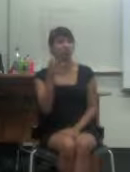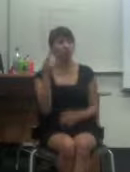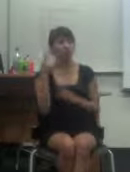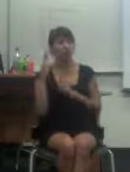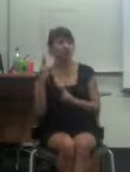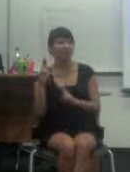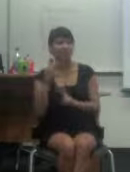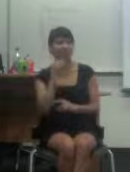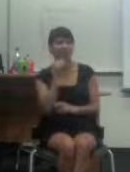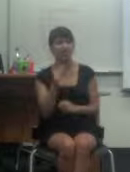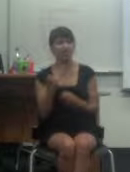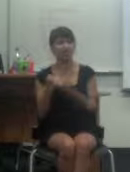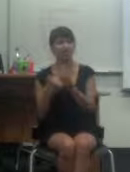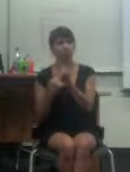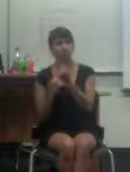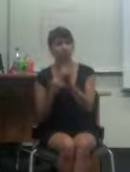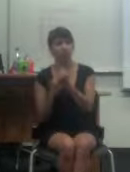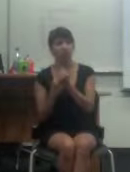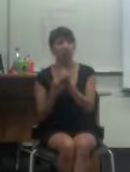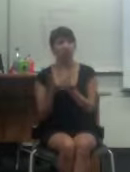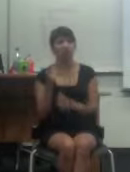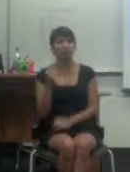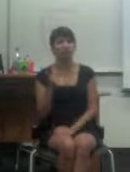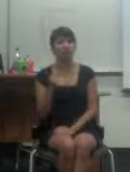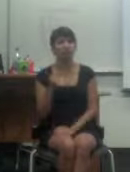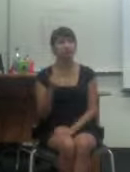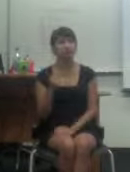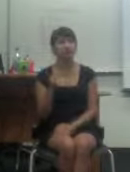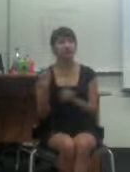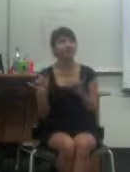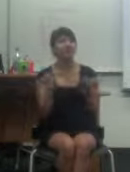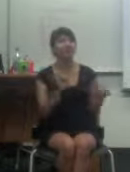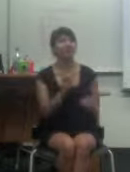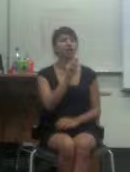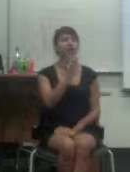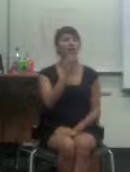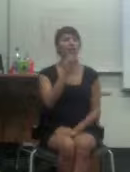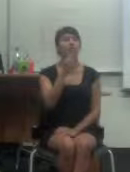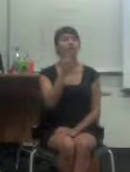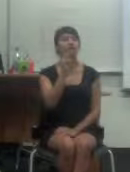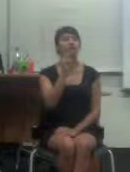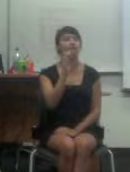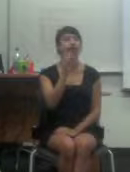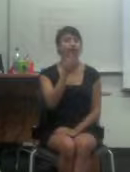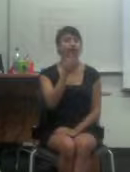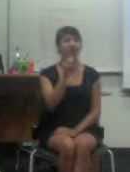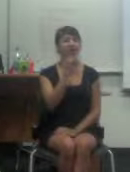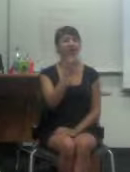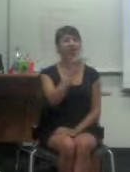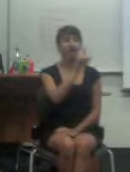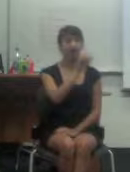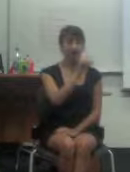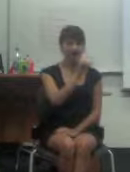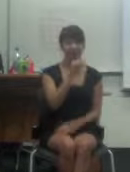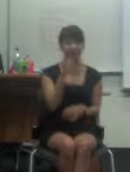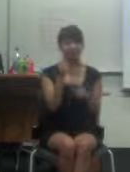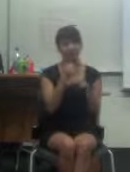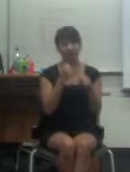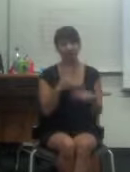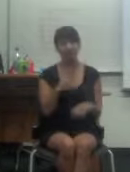with Muhammad Ali, the boxer, when he was asked to draft into the army, and he refused, one